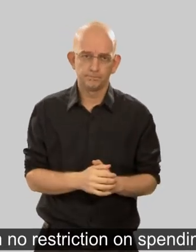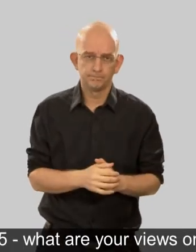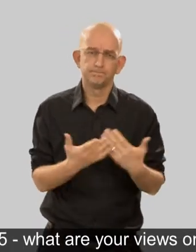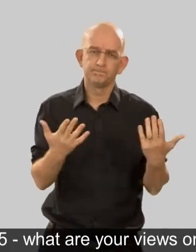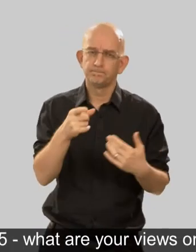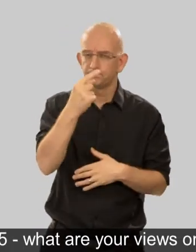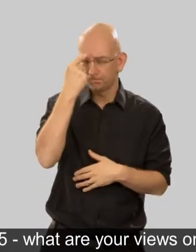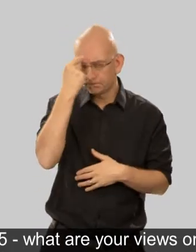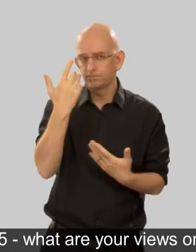spending.